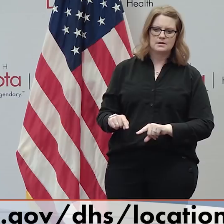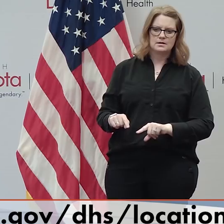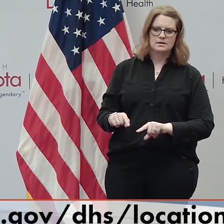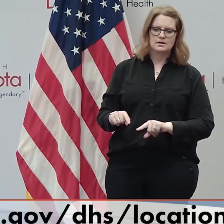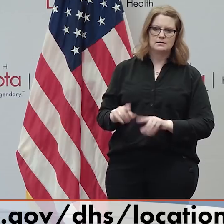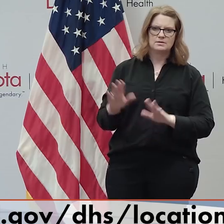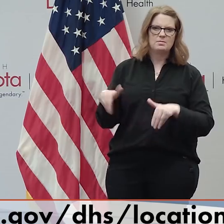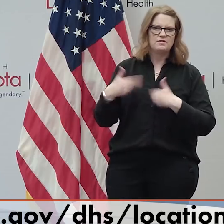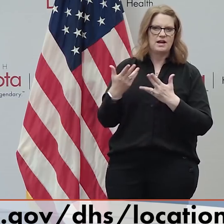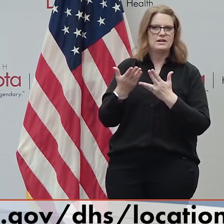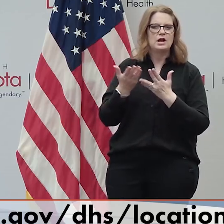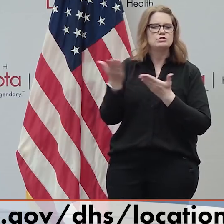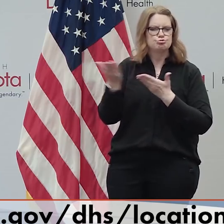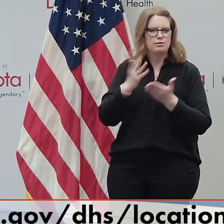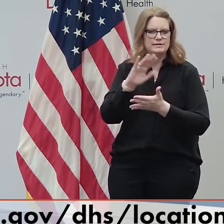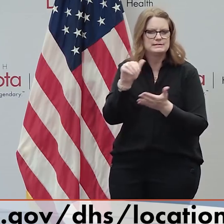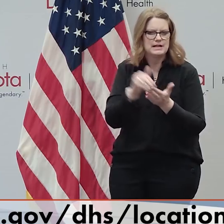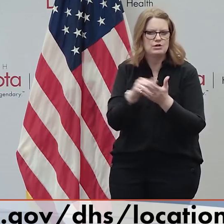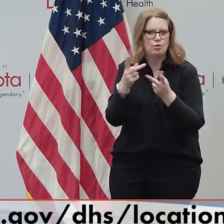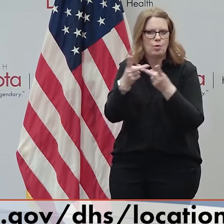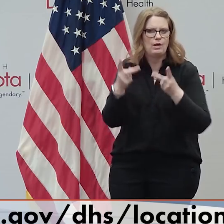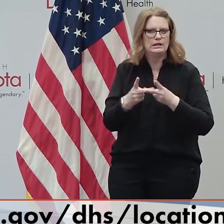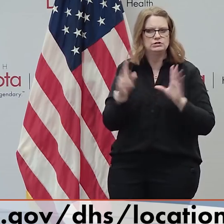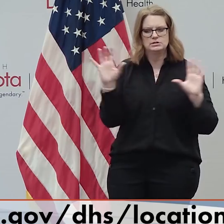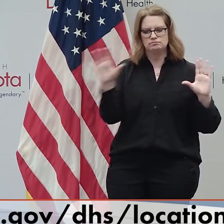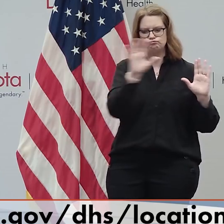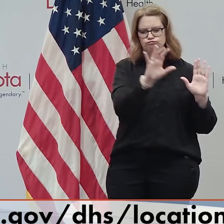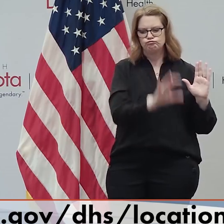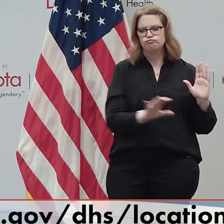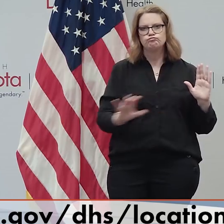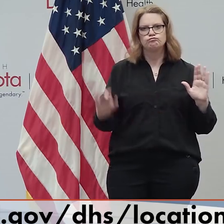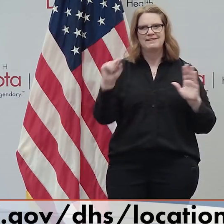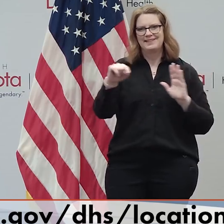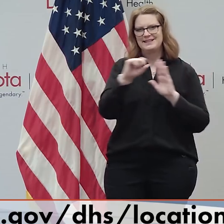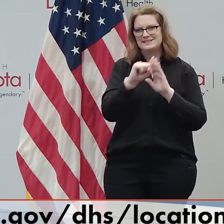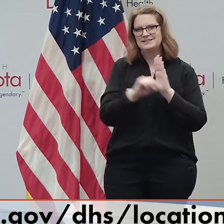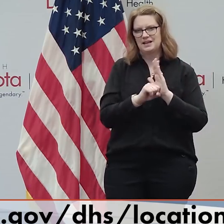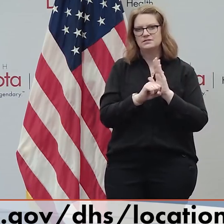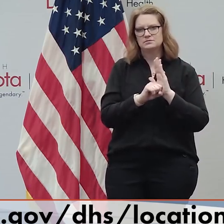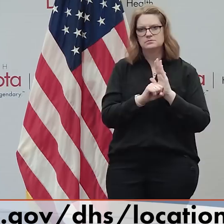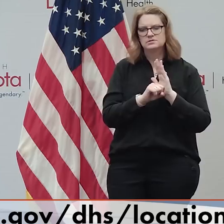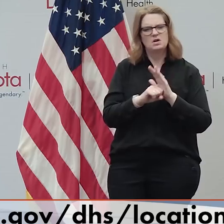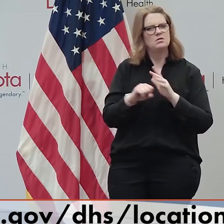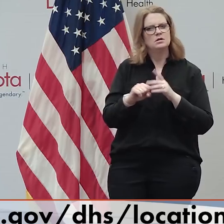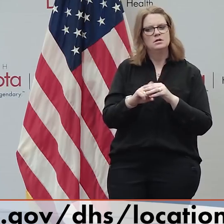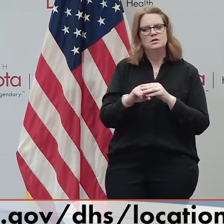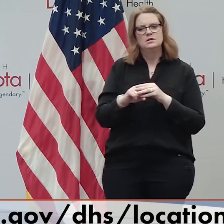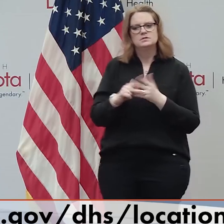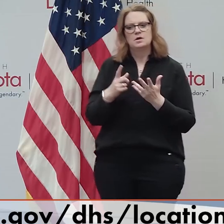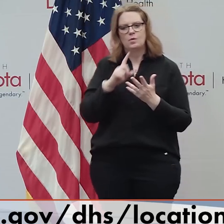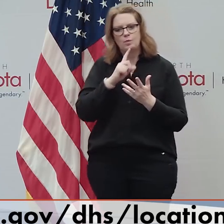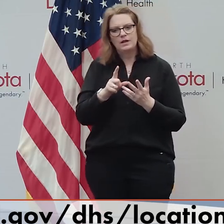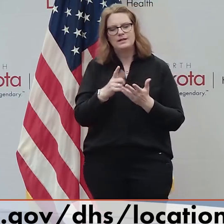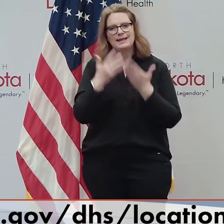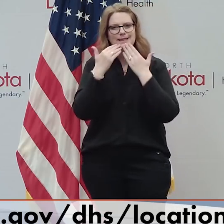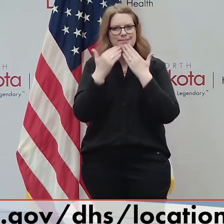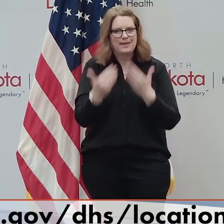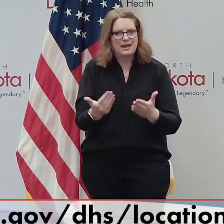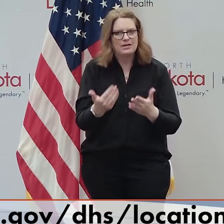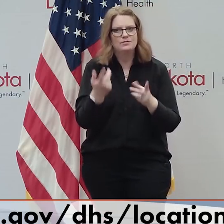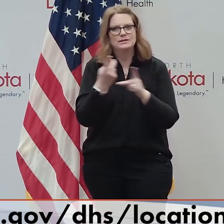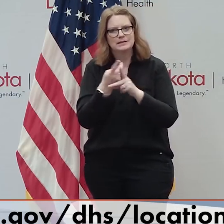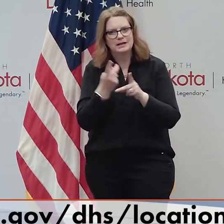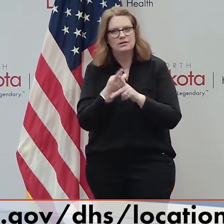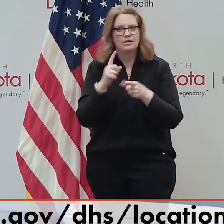service center locations around the state. So again, thank you for keeping track of your own and your other family members